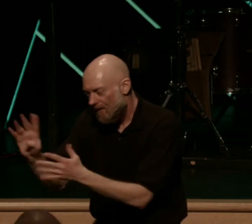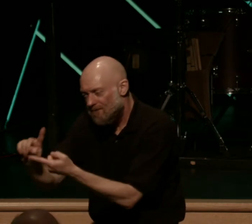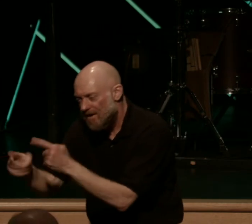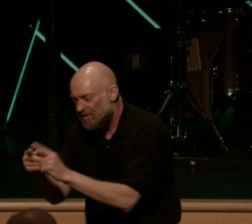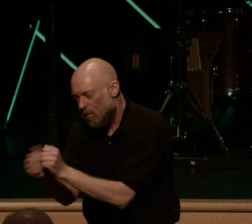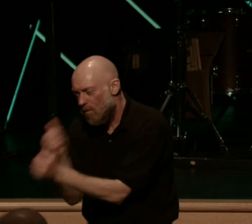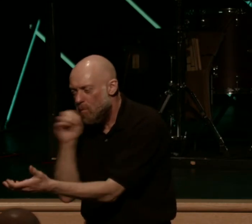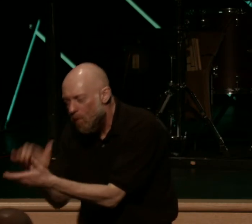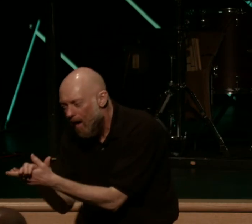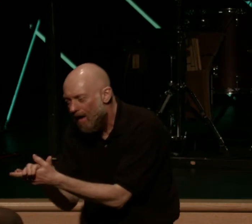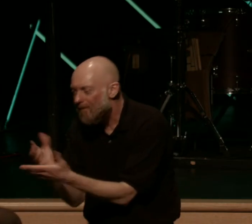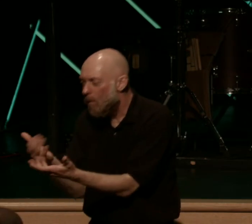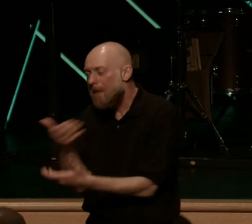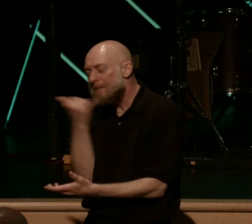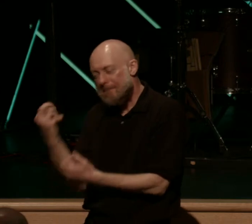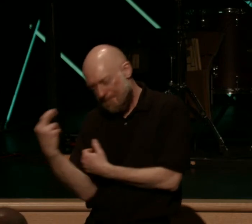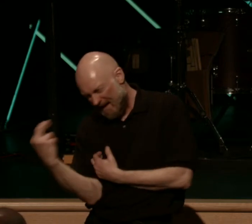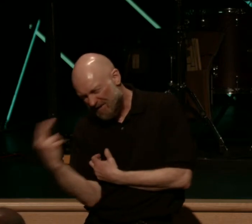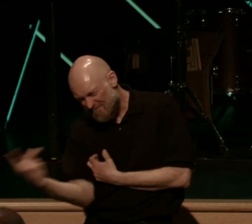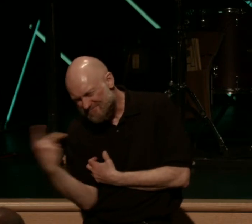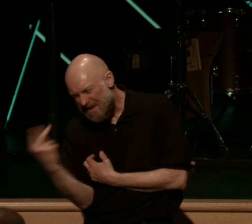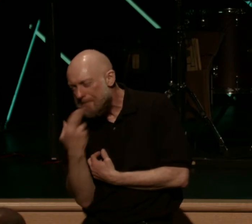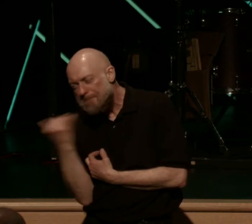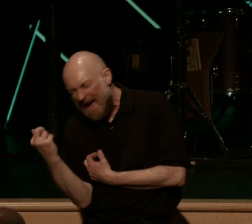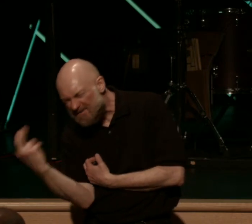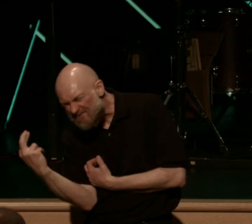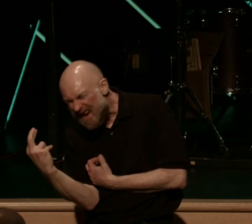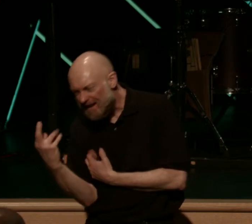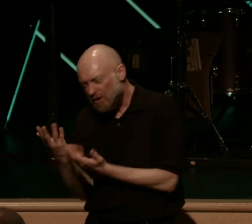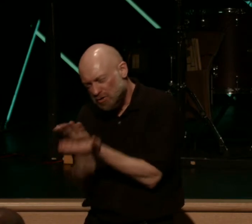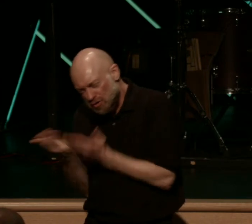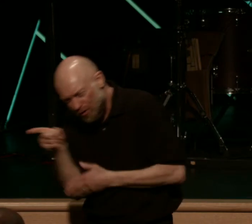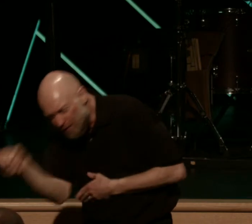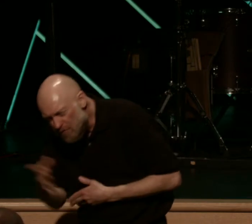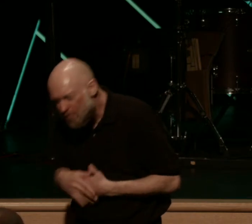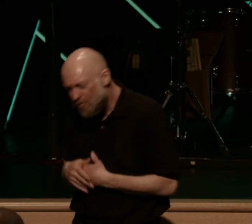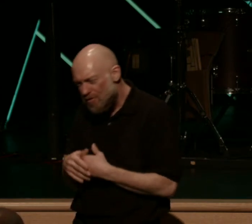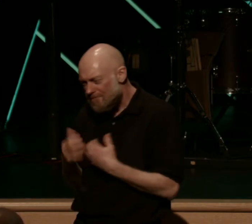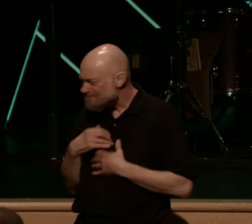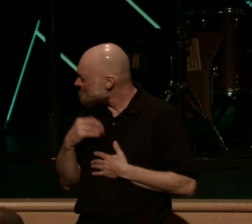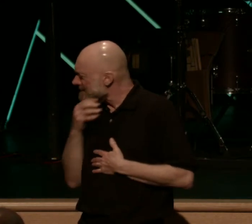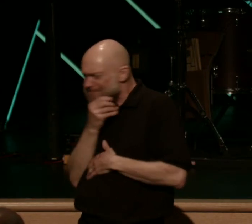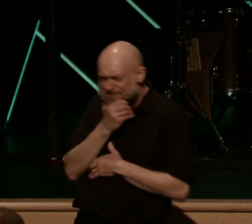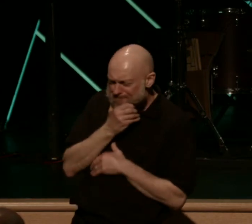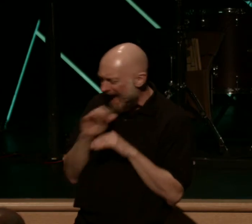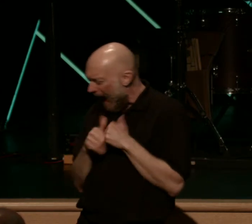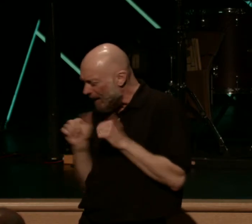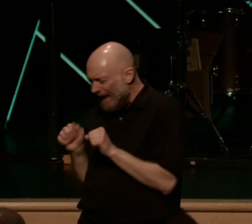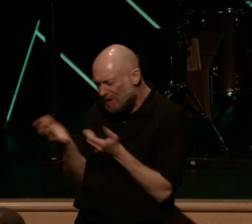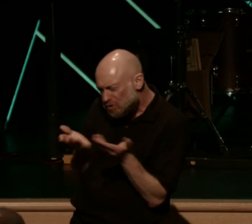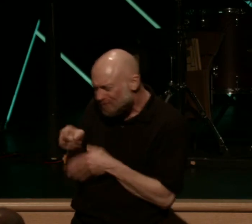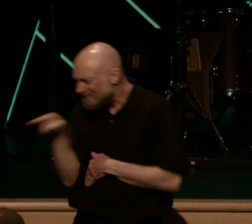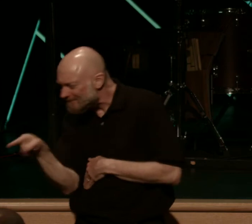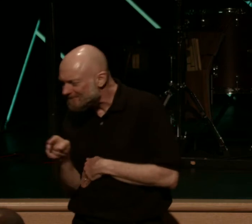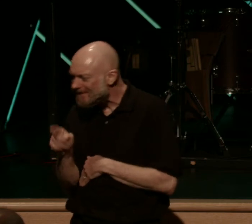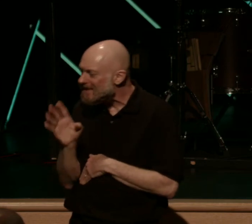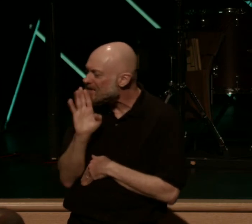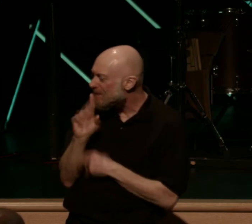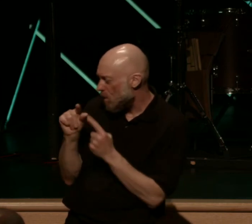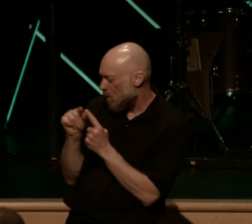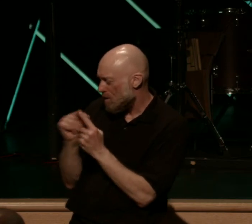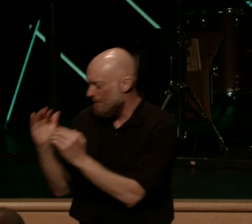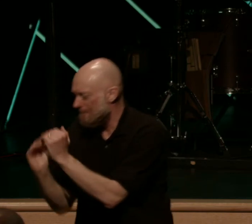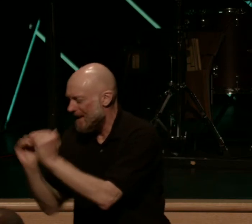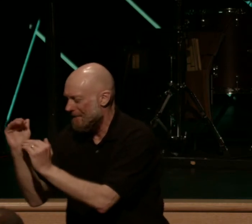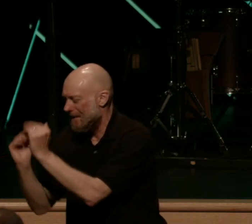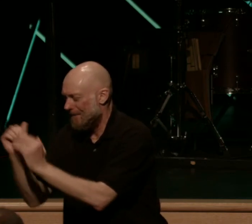He will want to be his wife's best friend. He will seek to serve his wife. He will look for opportunities to serve her. He will speak words that